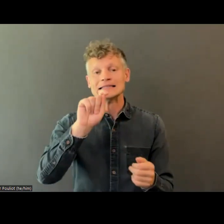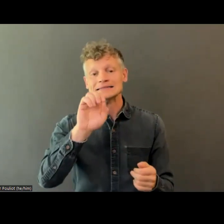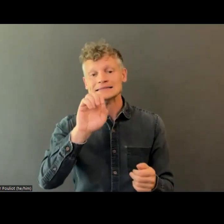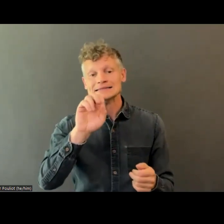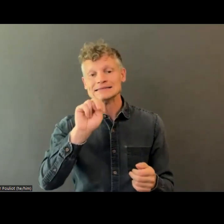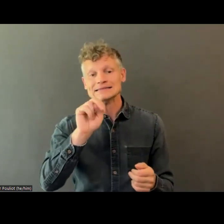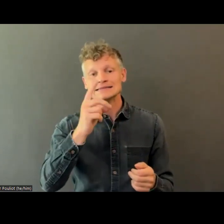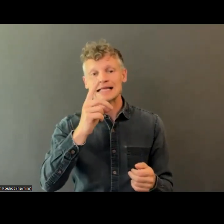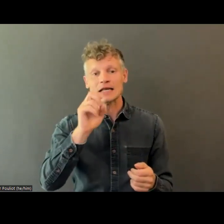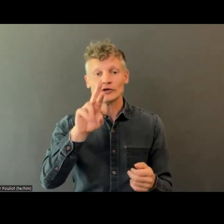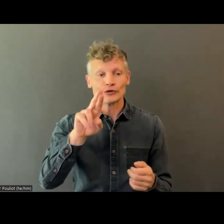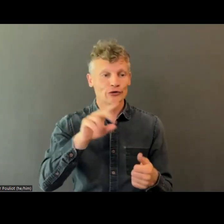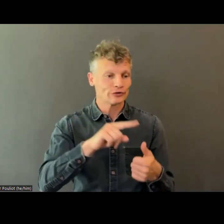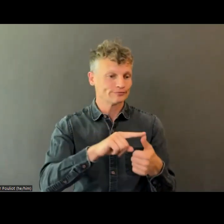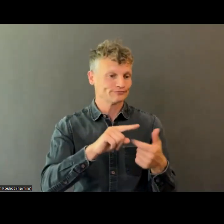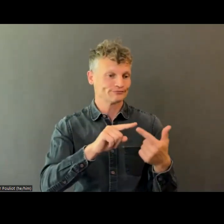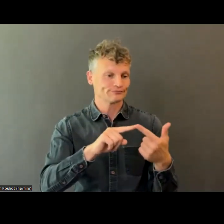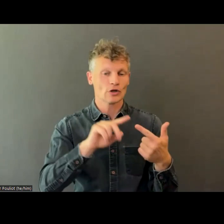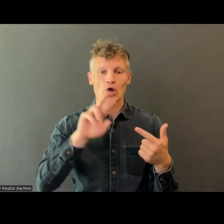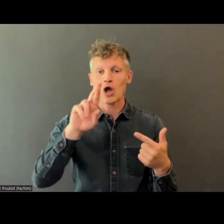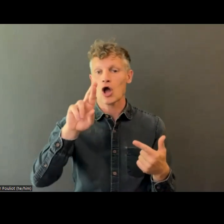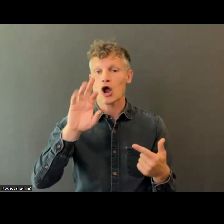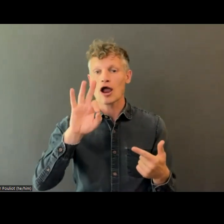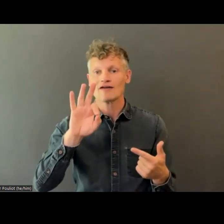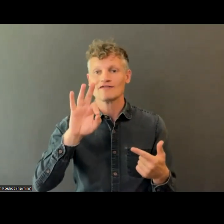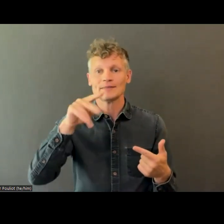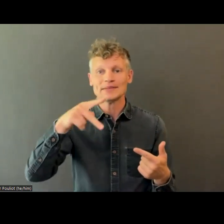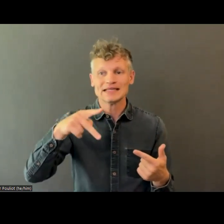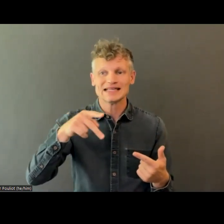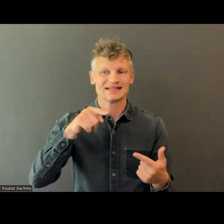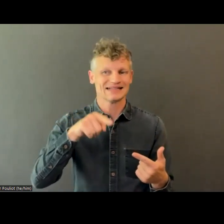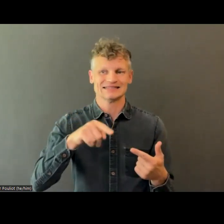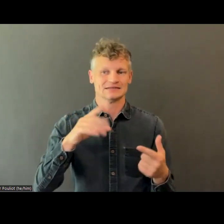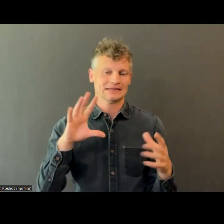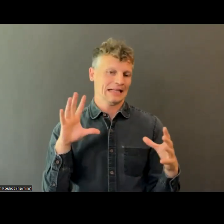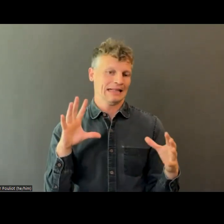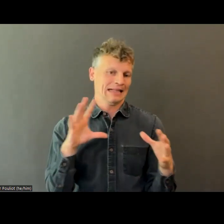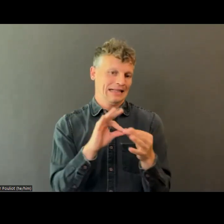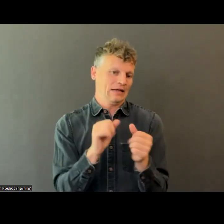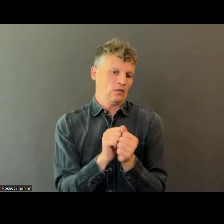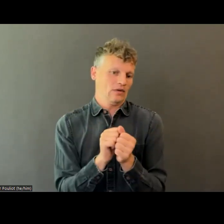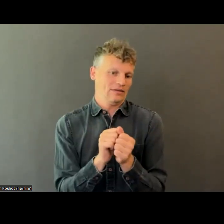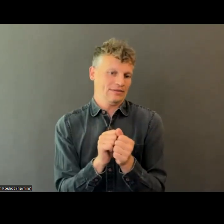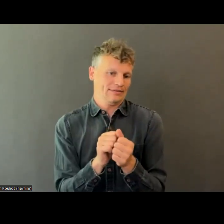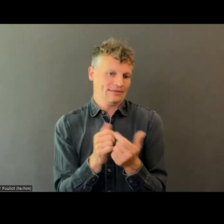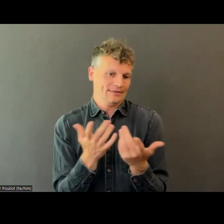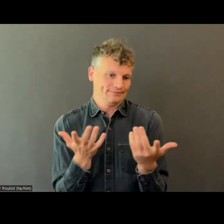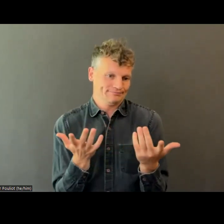with XYZ standard? That might be really important to us. But if they're not able to execute on those,